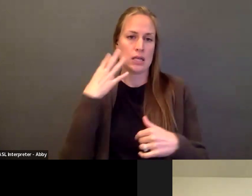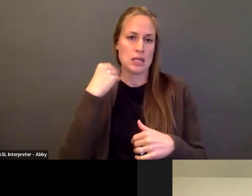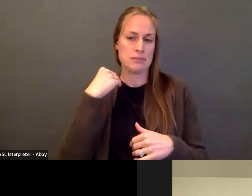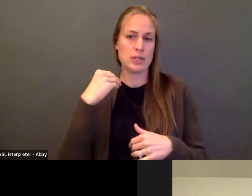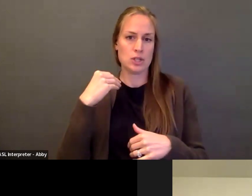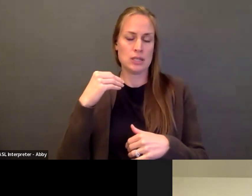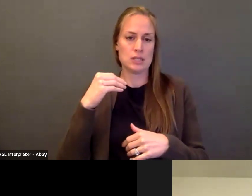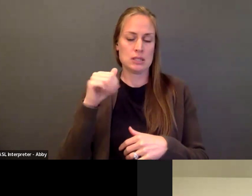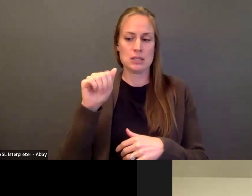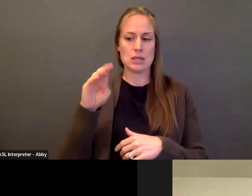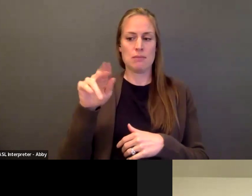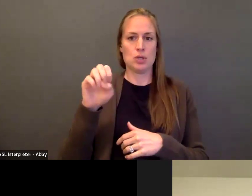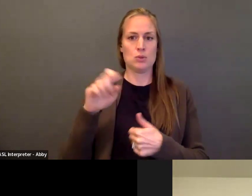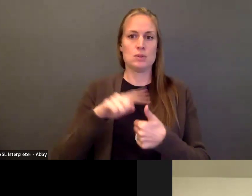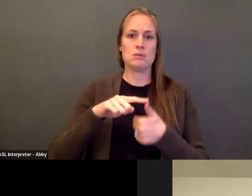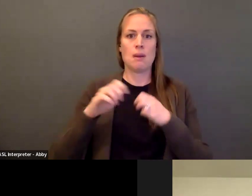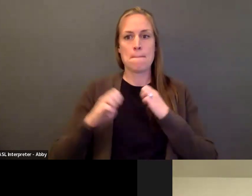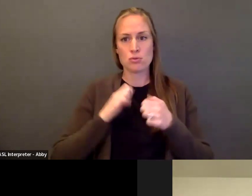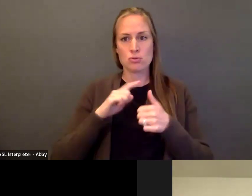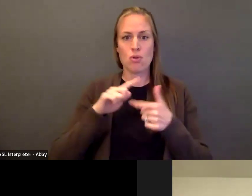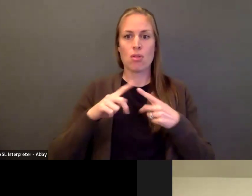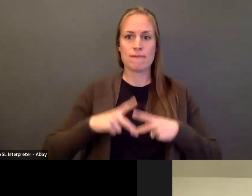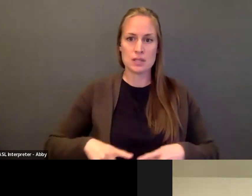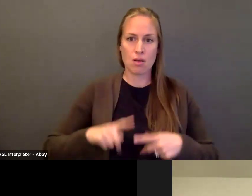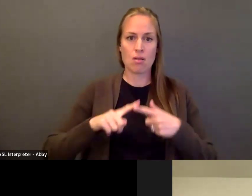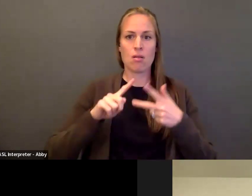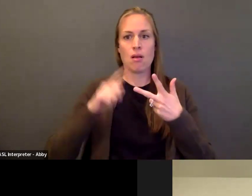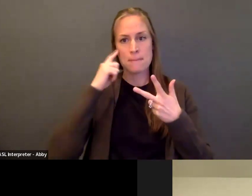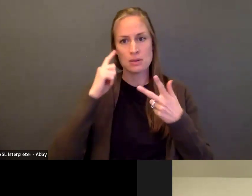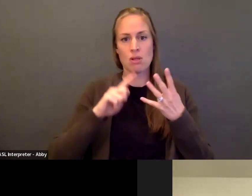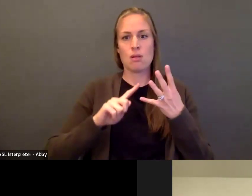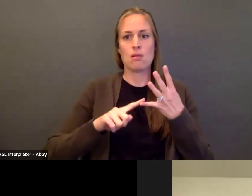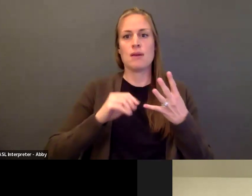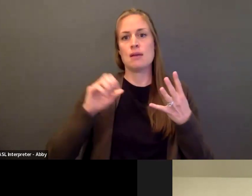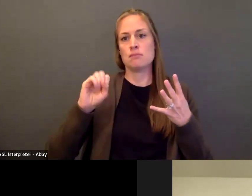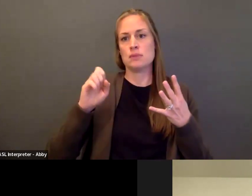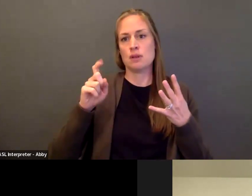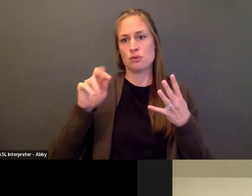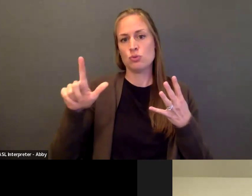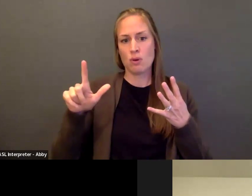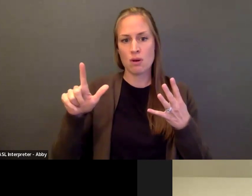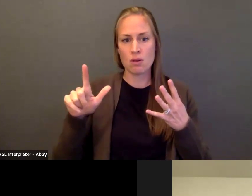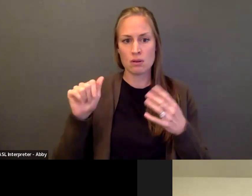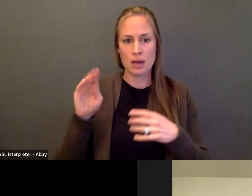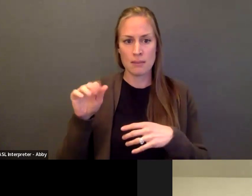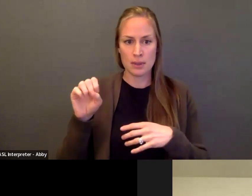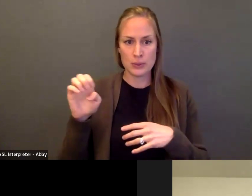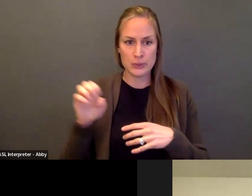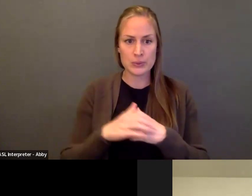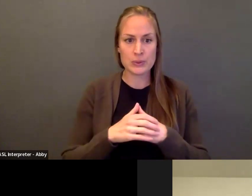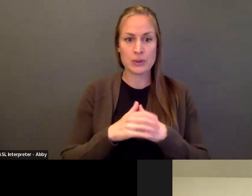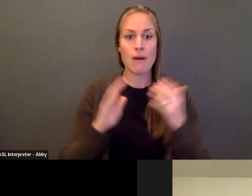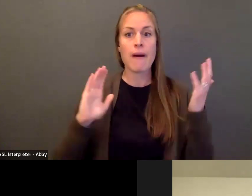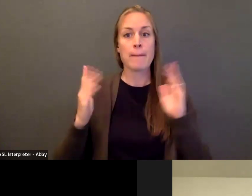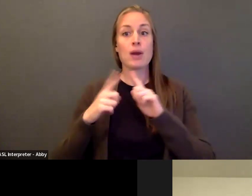And then adults with disabilities are 5 times more likely than the neurotypical population to need mental health crisis